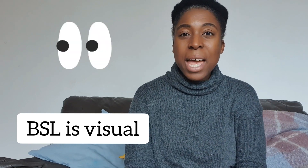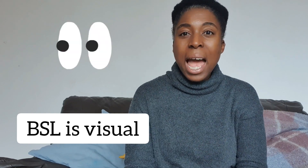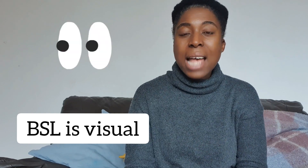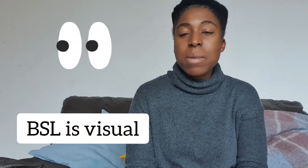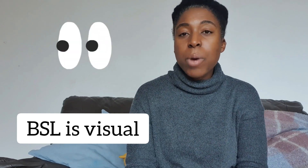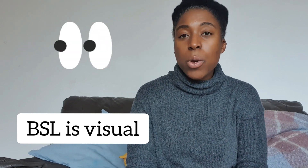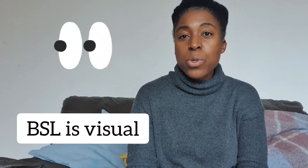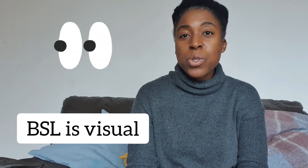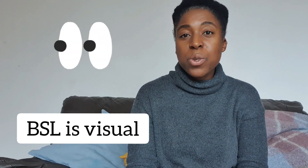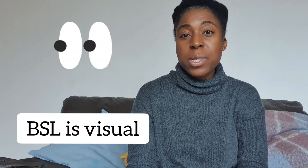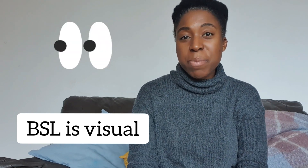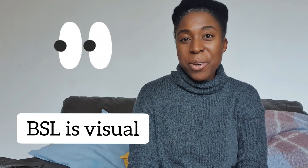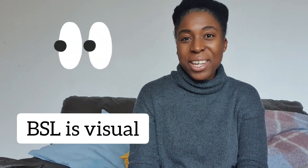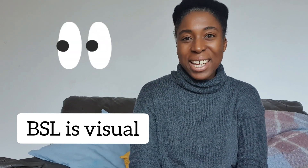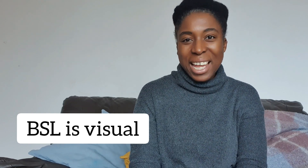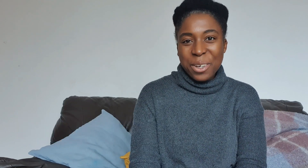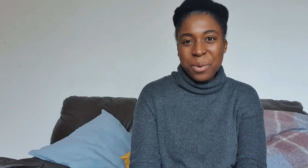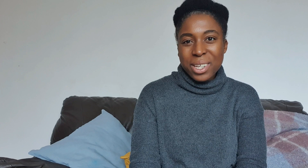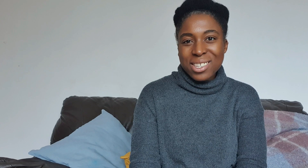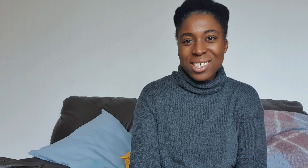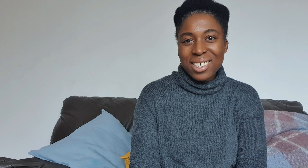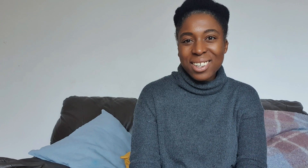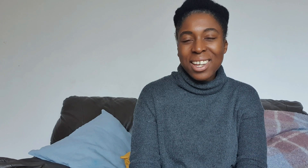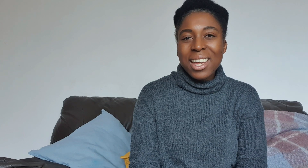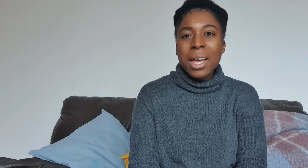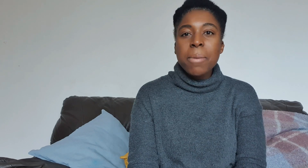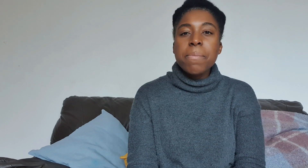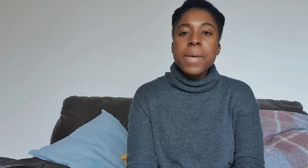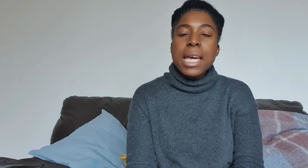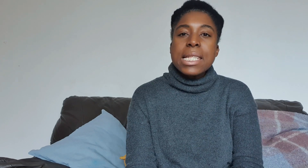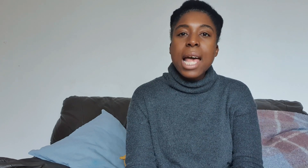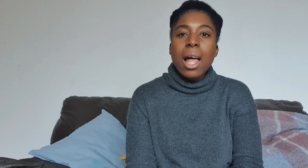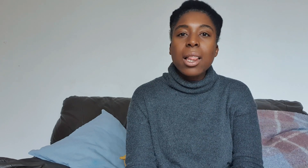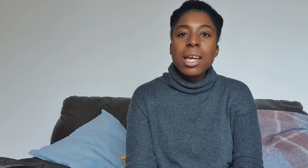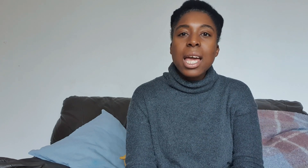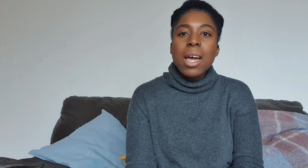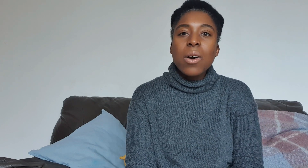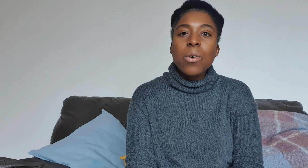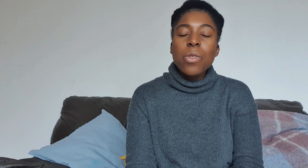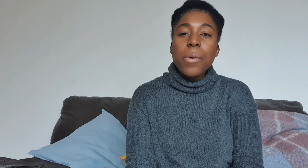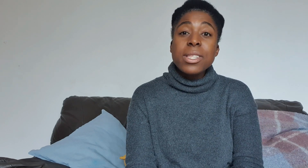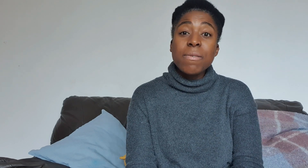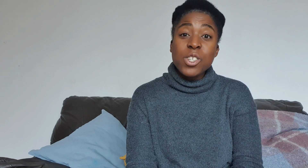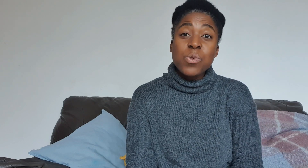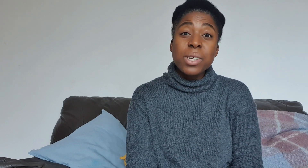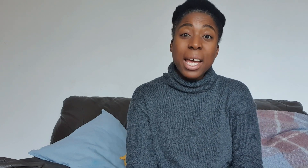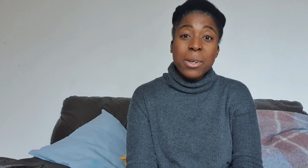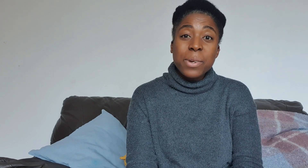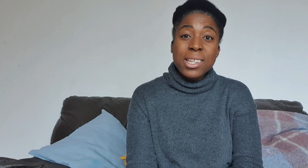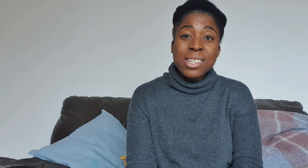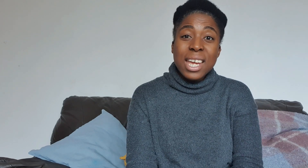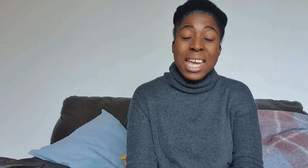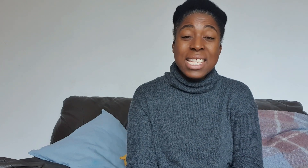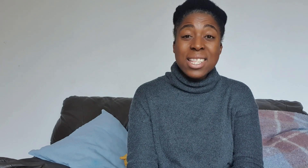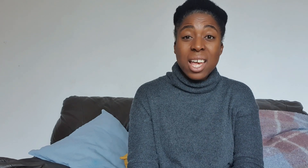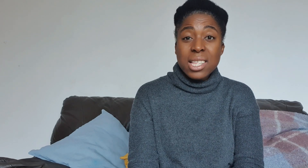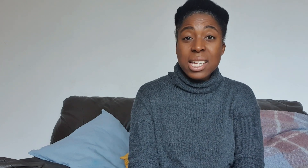as opposed to a spoken language. BSL, although it's a visual language, it's certainly